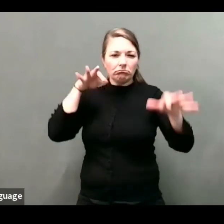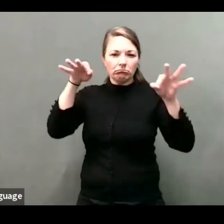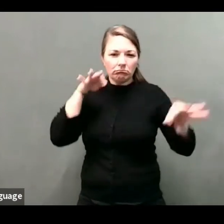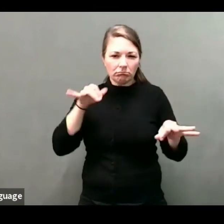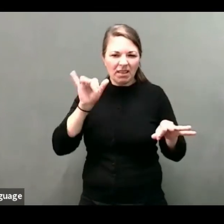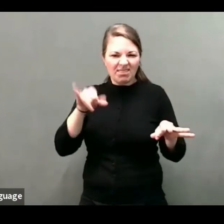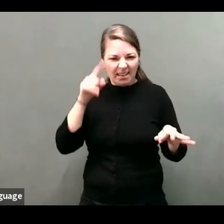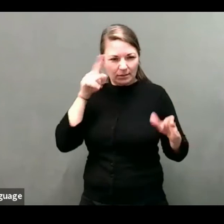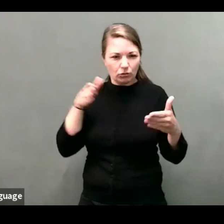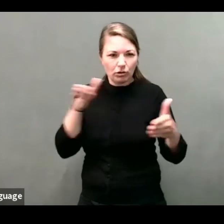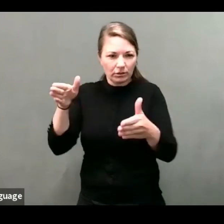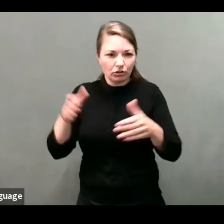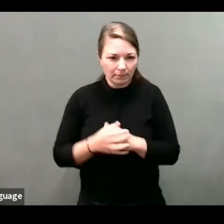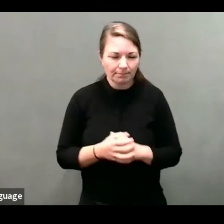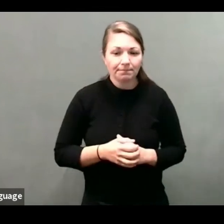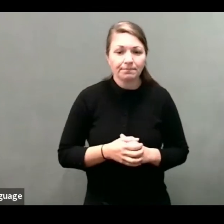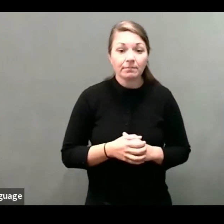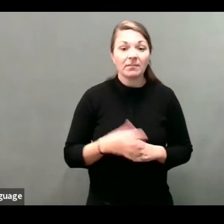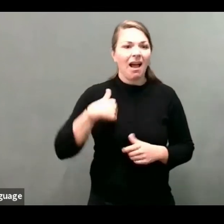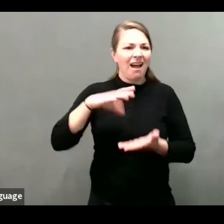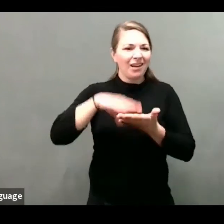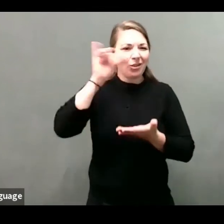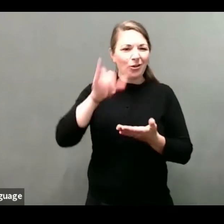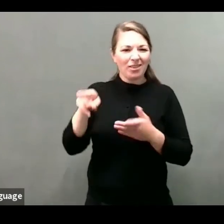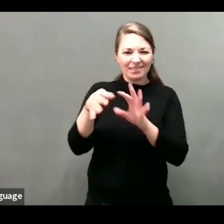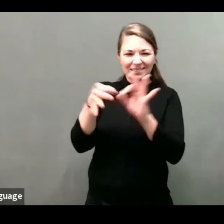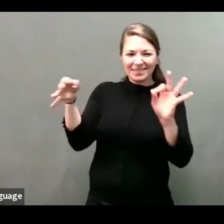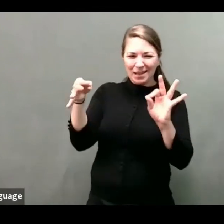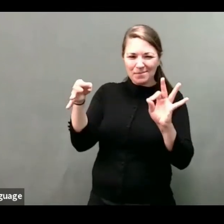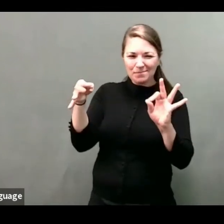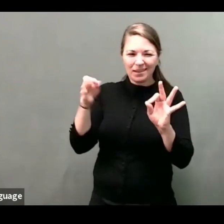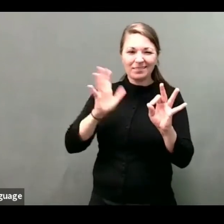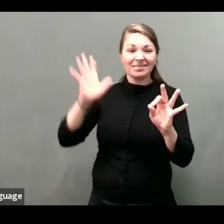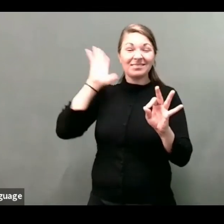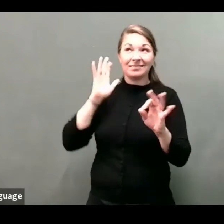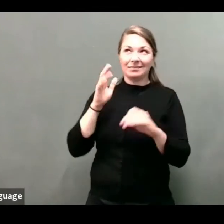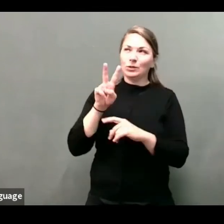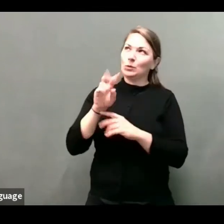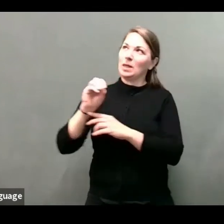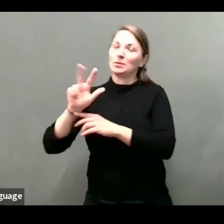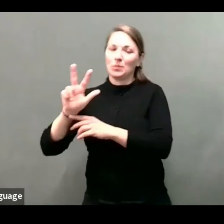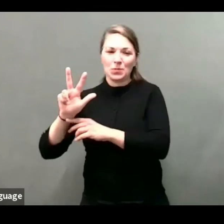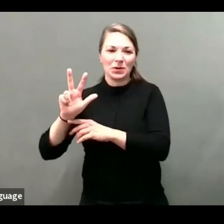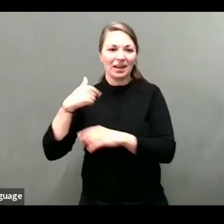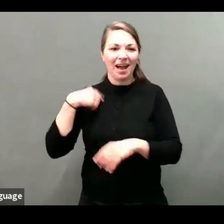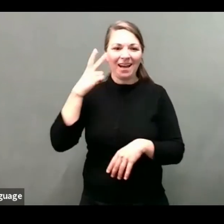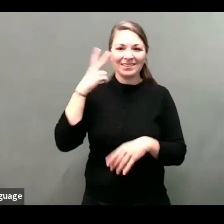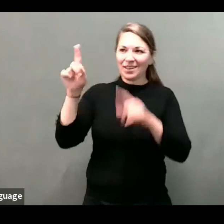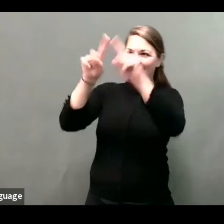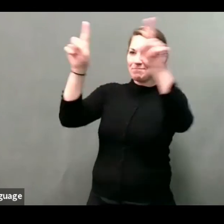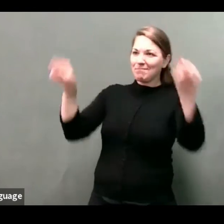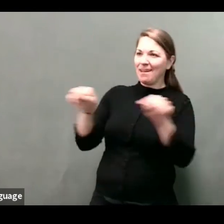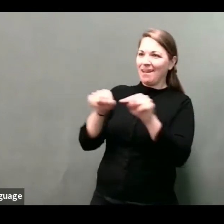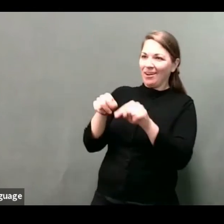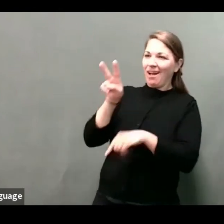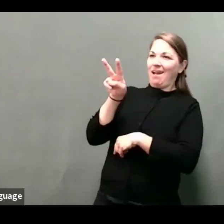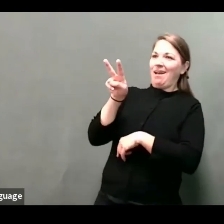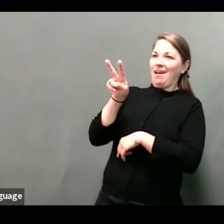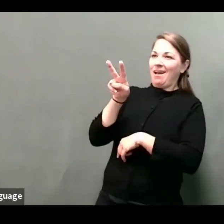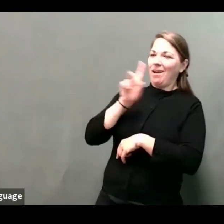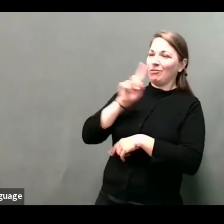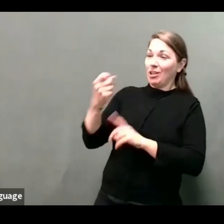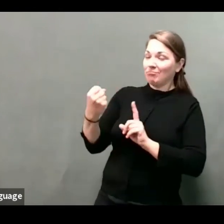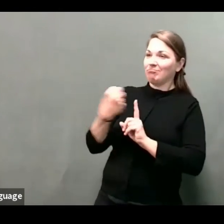Force training back in 2003. And it was on a banner on the wall of this training. And I